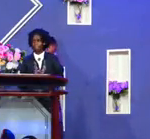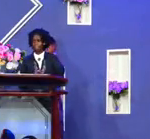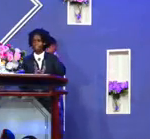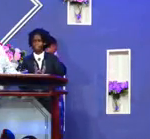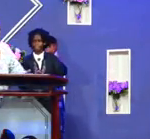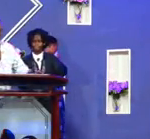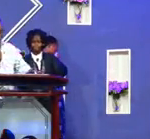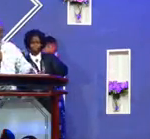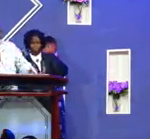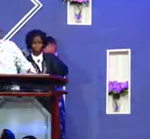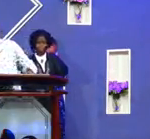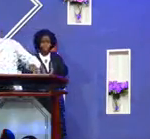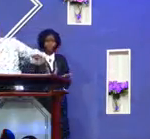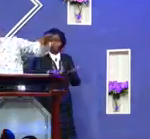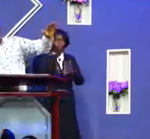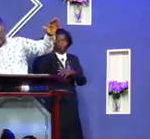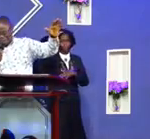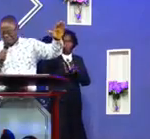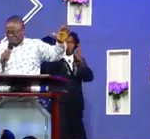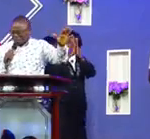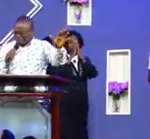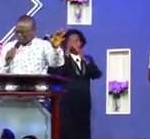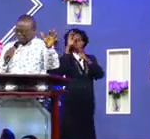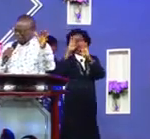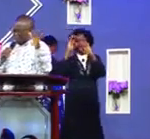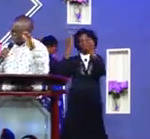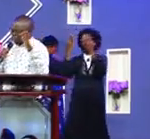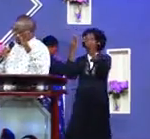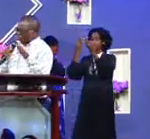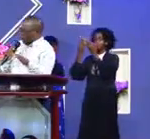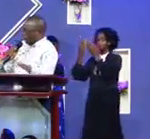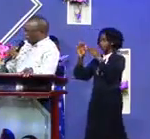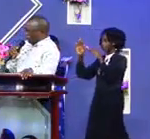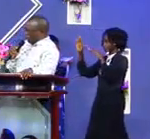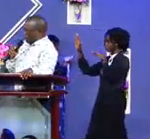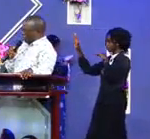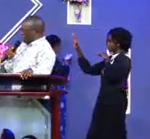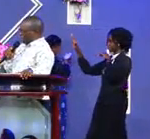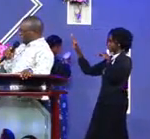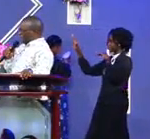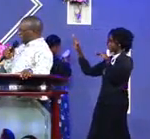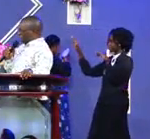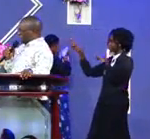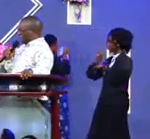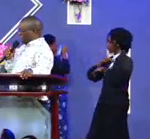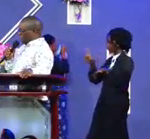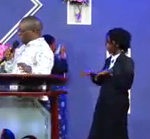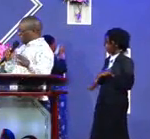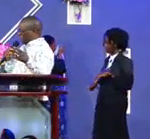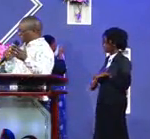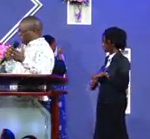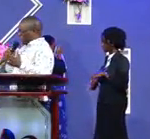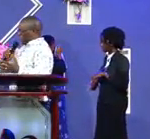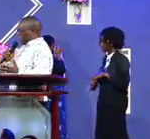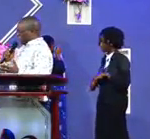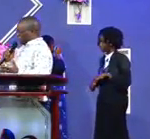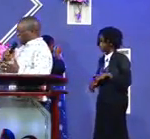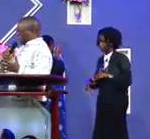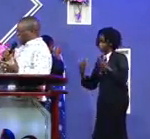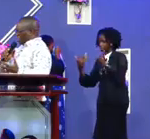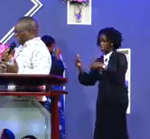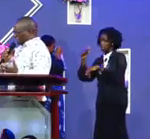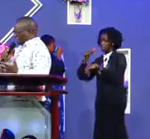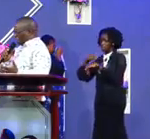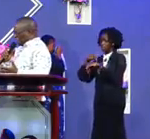Gole mikono jyo tusabire family eno mukama aba. Stretch your hands and we pray for this family. Mukama katonda fa kasera kano kebaita mute